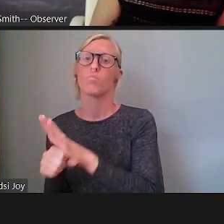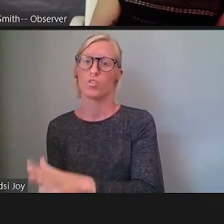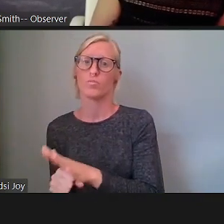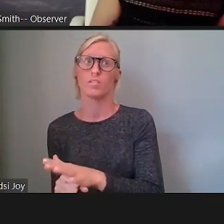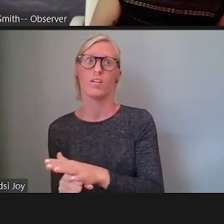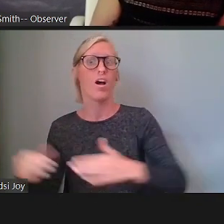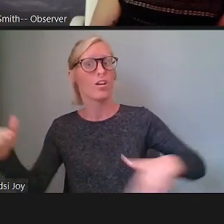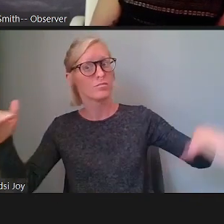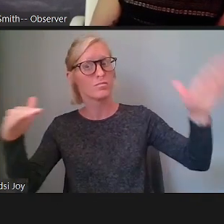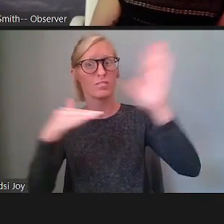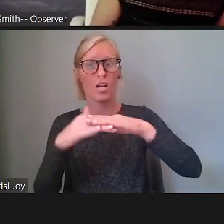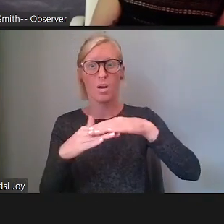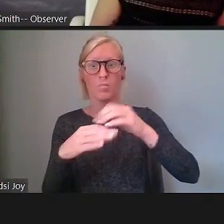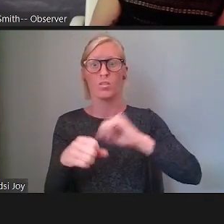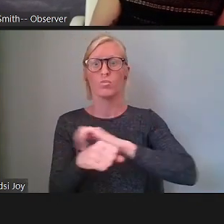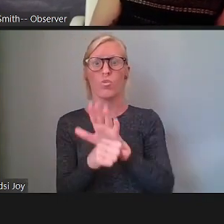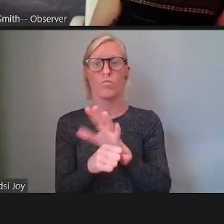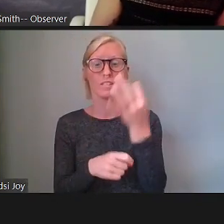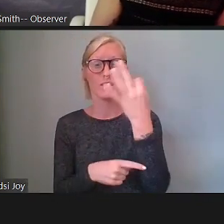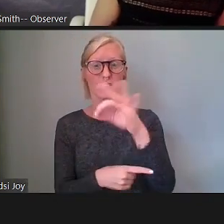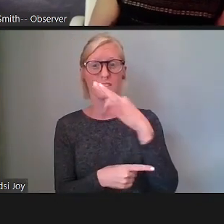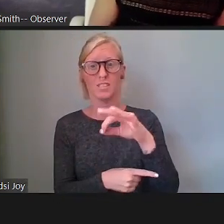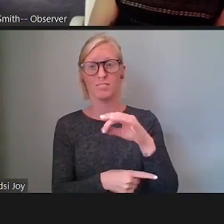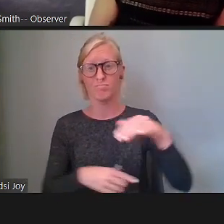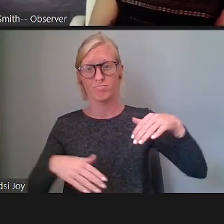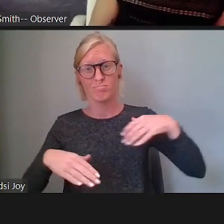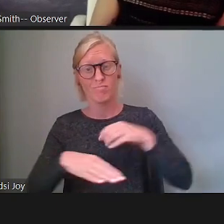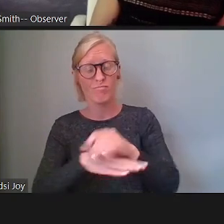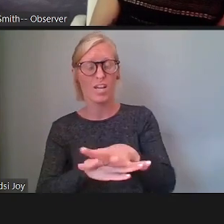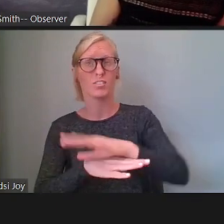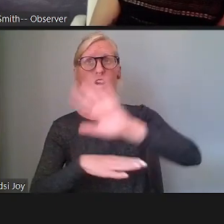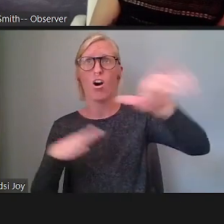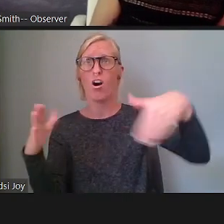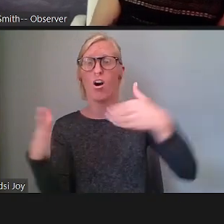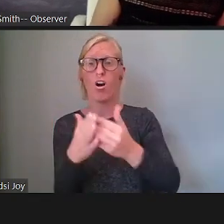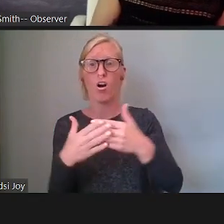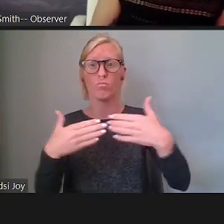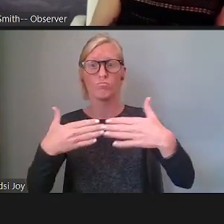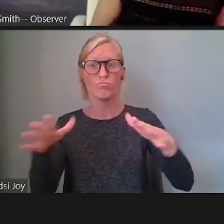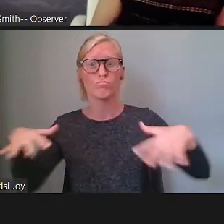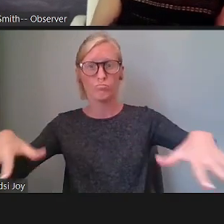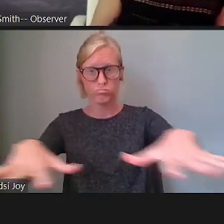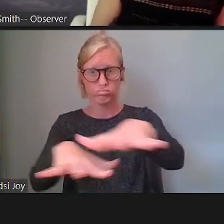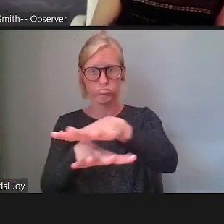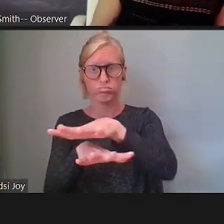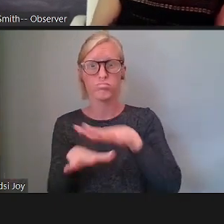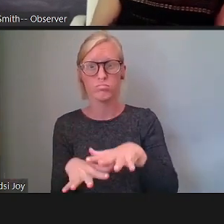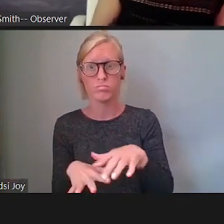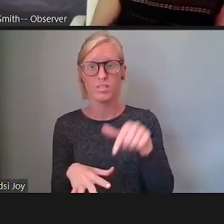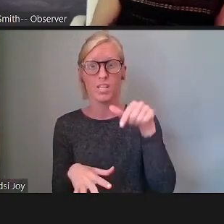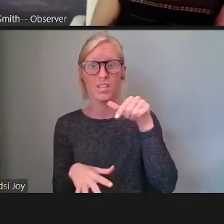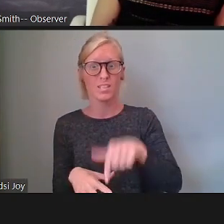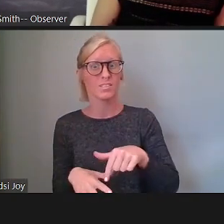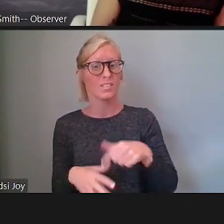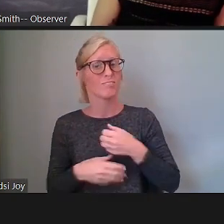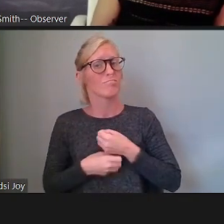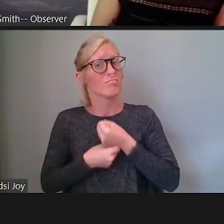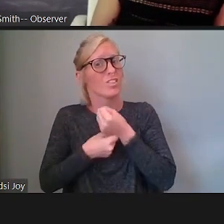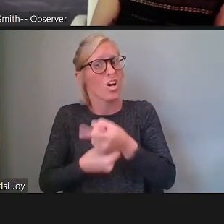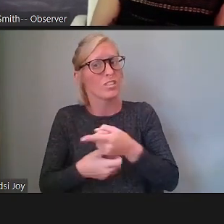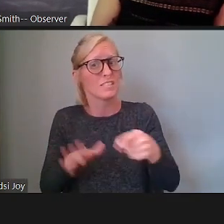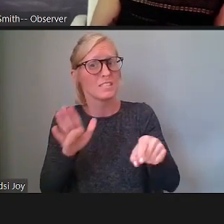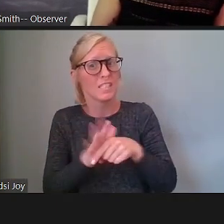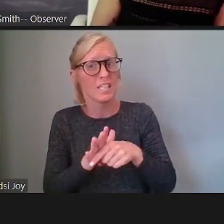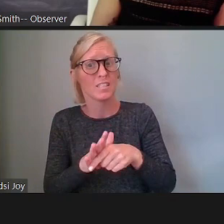COVID as well, which affects all members of the public. And this can be detrimental to